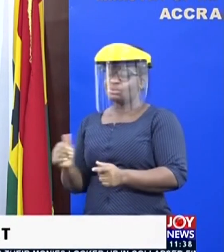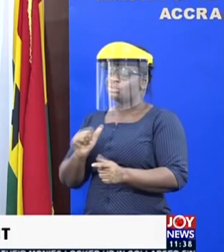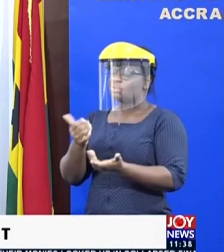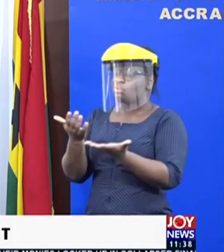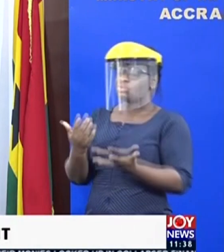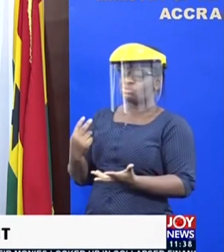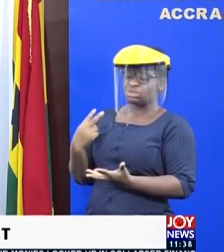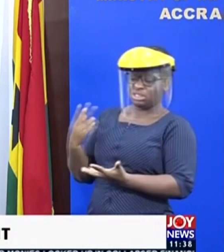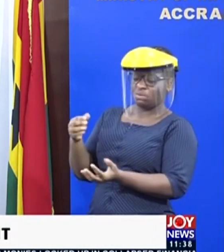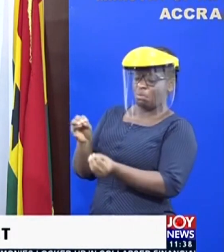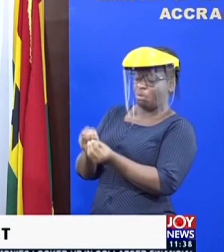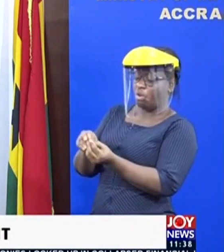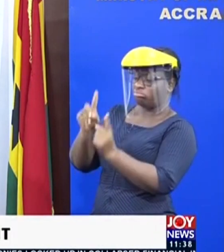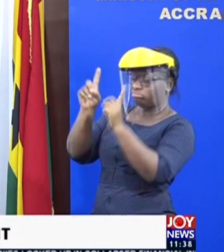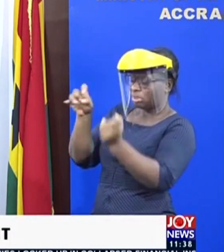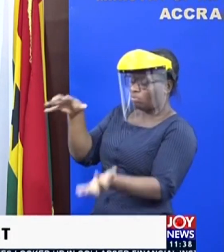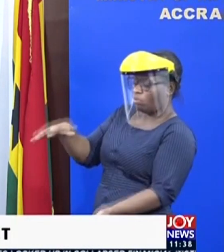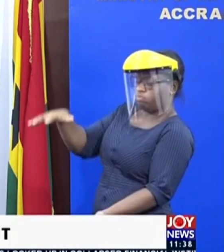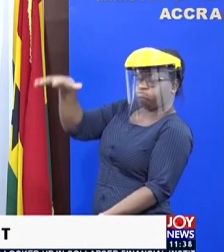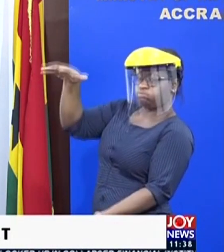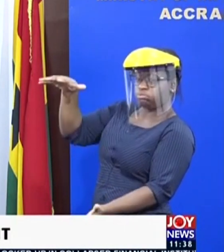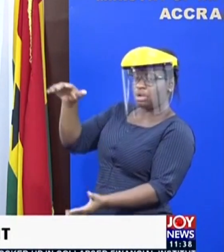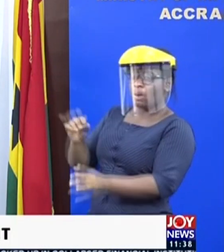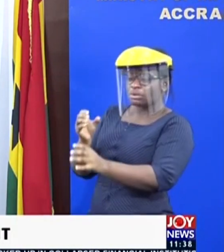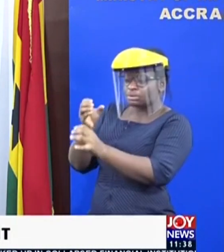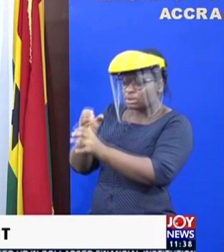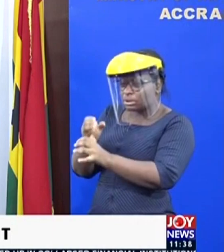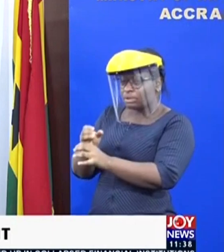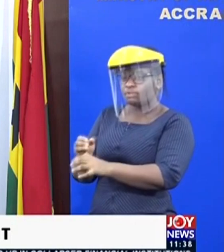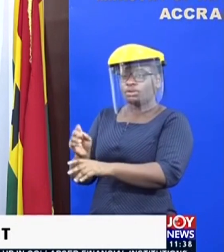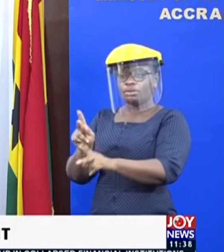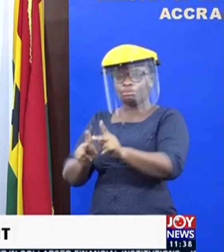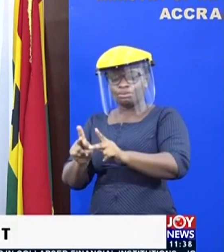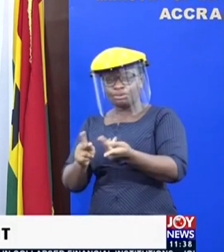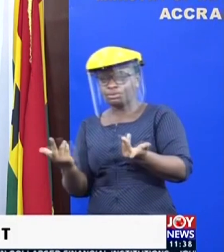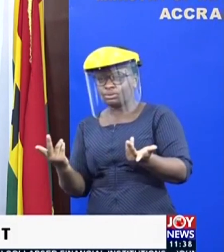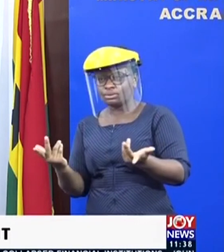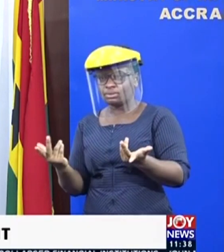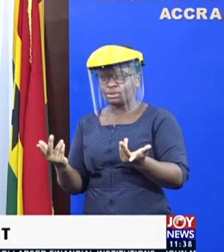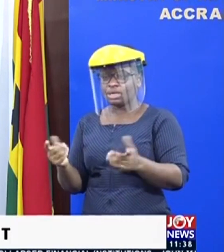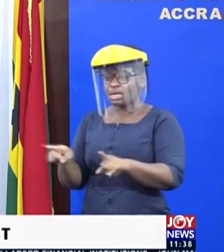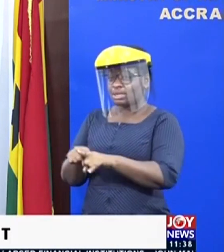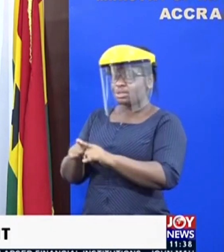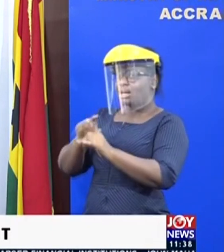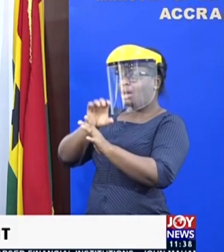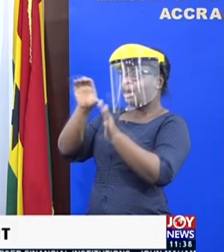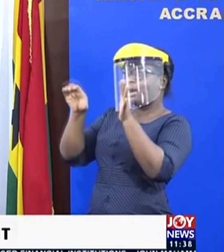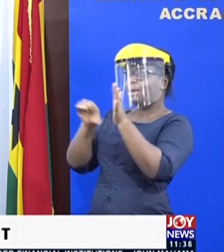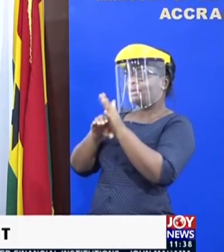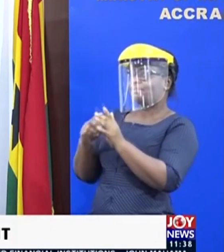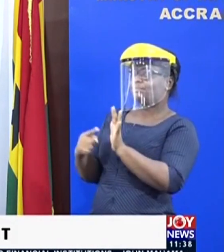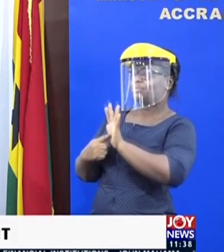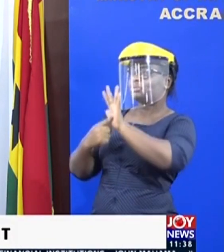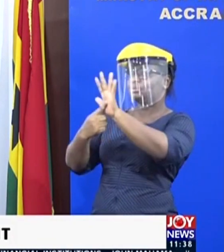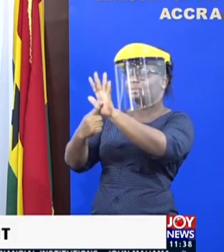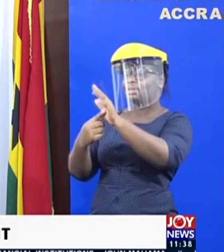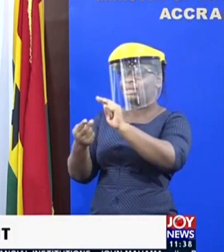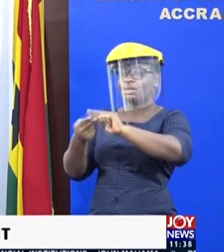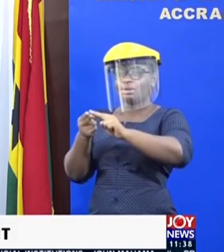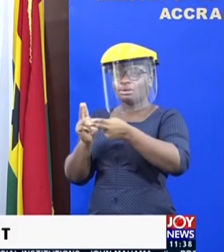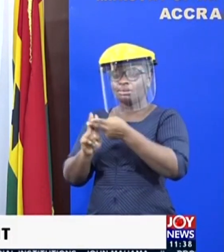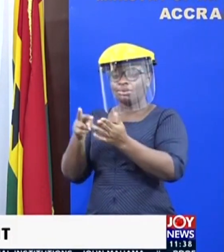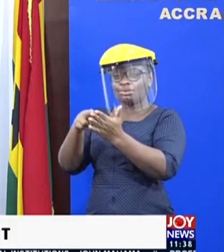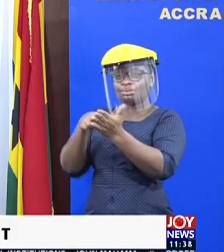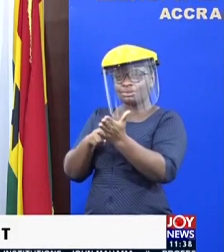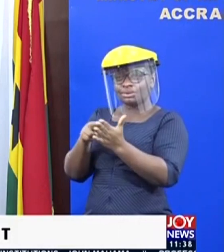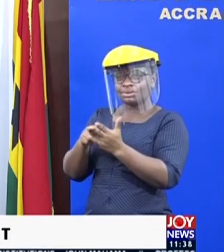backlog. We want to be able to see, take care of the people. If you saw what the graph I showed you, saw that a significant number of the tests that were reported